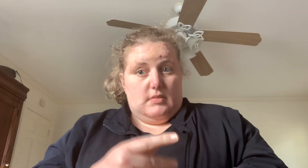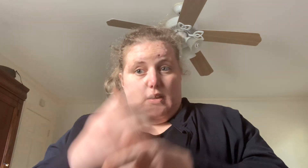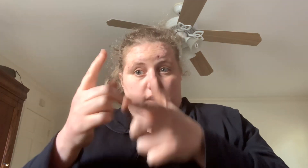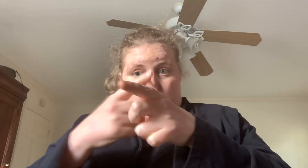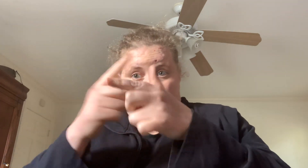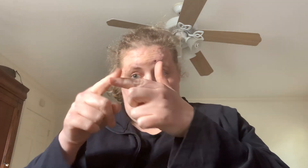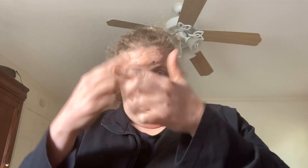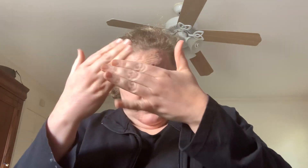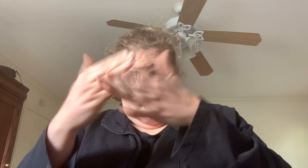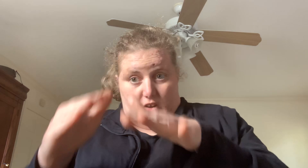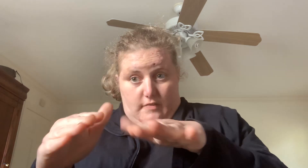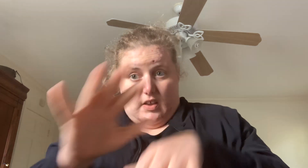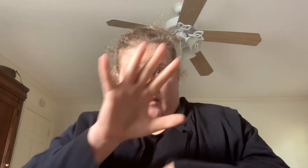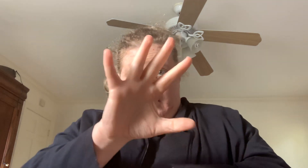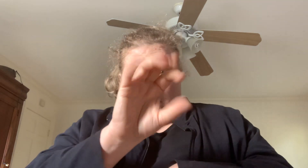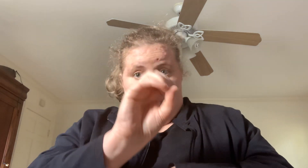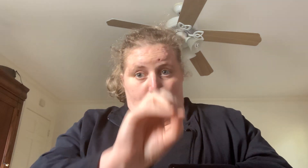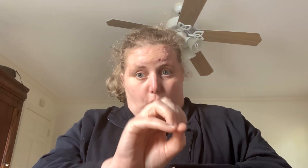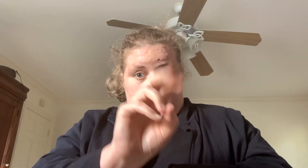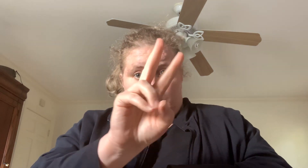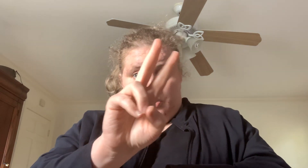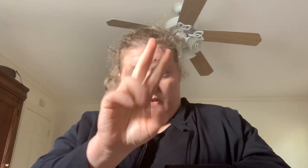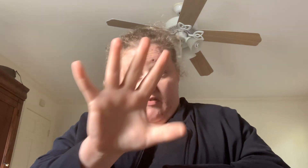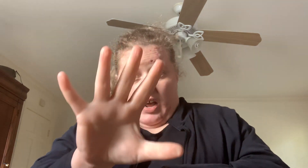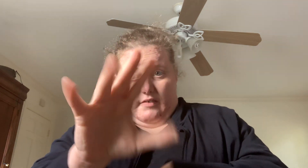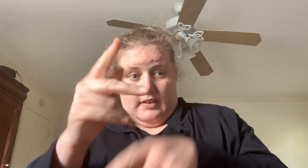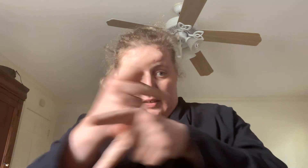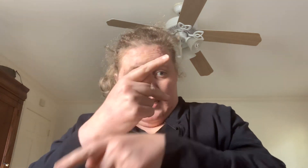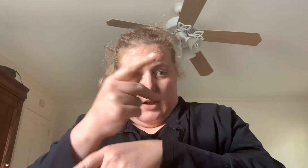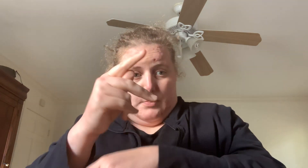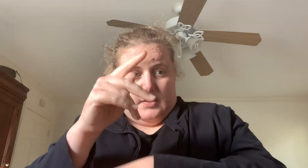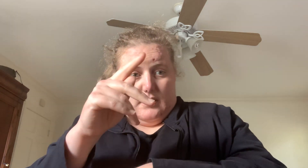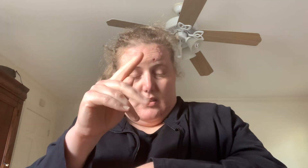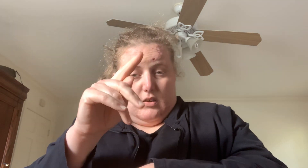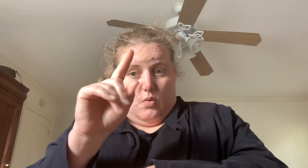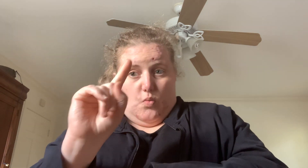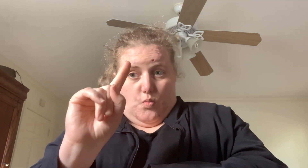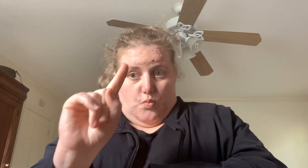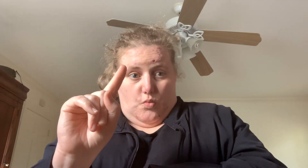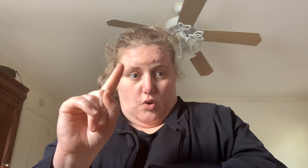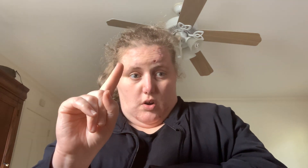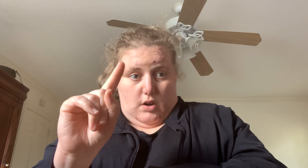our 5.25 times 1, which of course is still just 5.25, and divide it by 2.